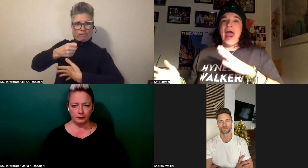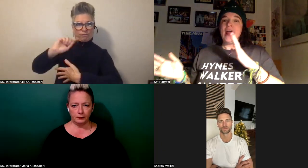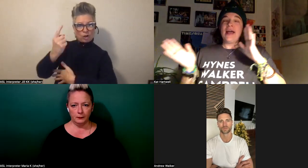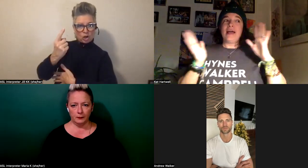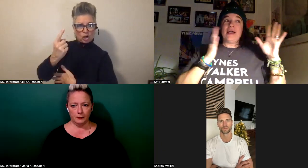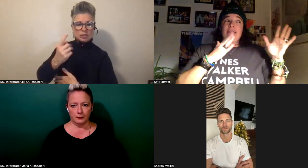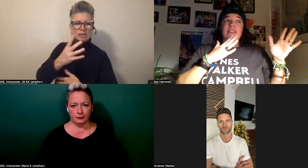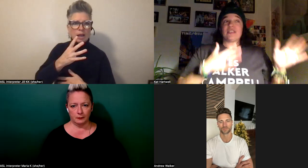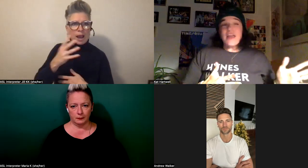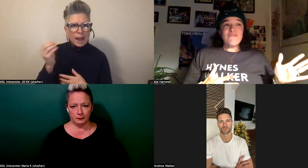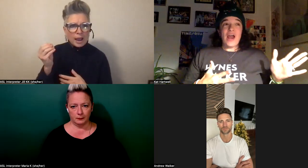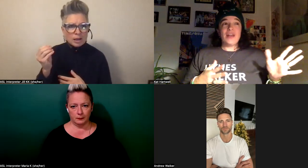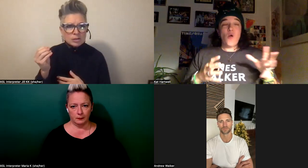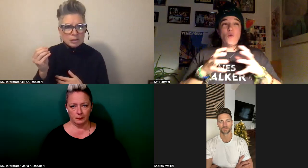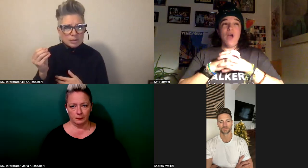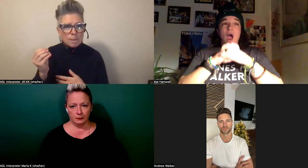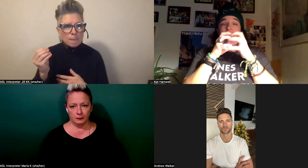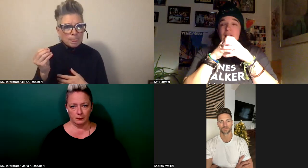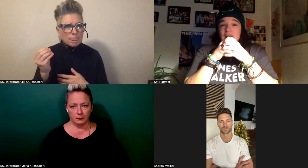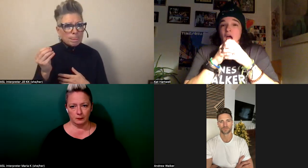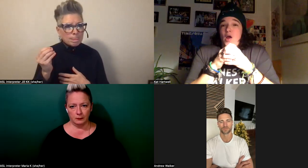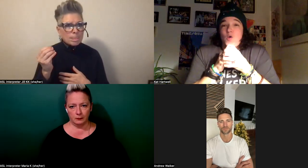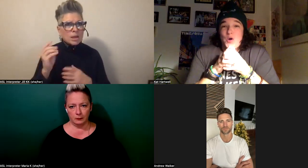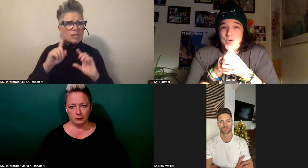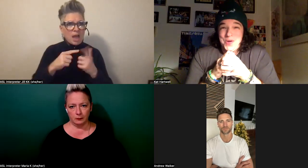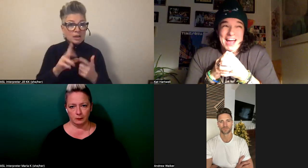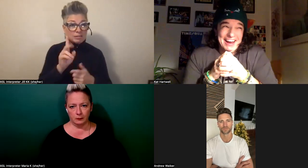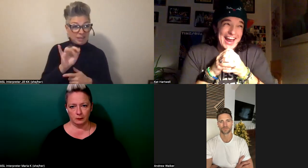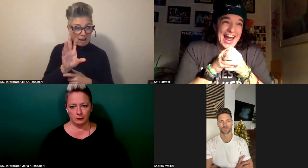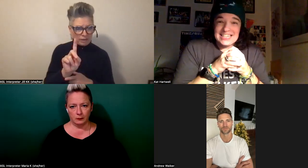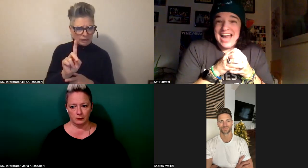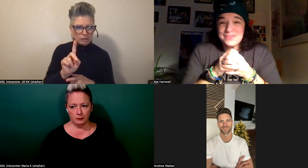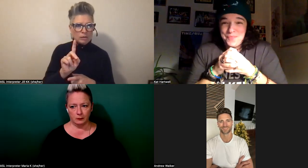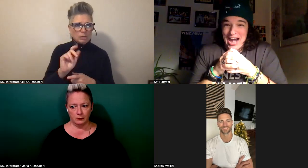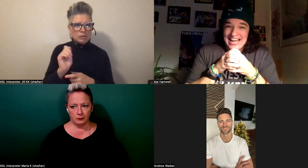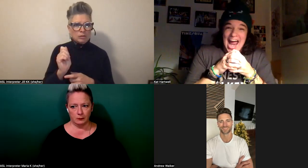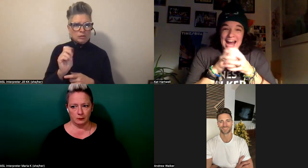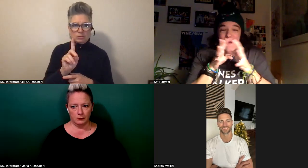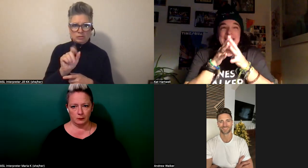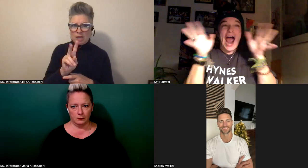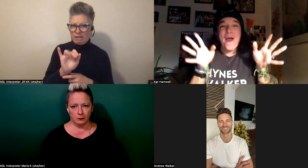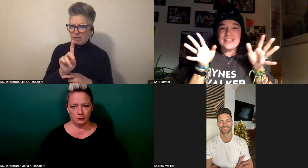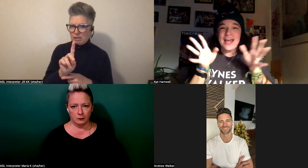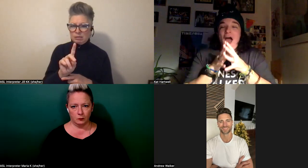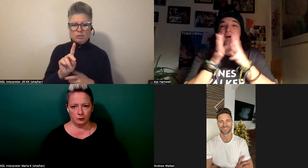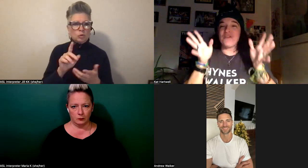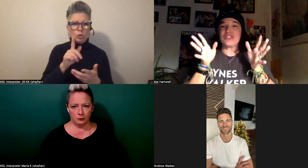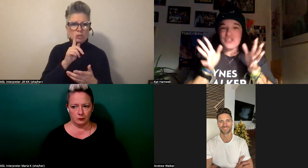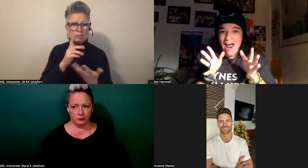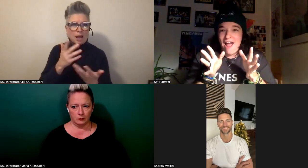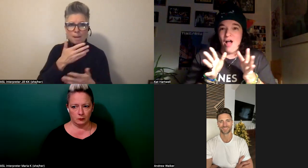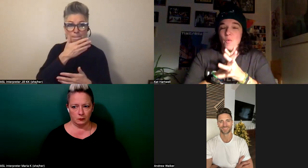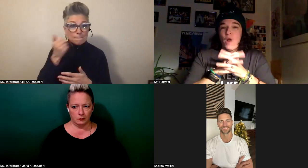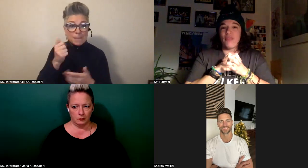realization Stephen, who's in a cocoon, that when cat coming out of